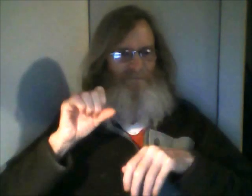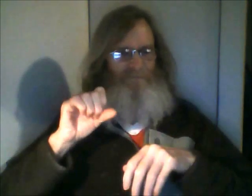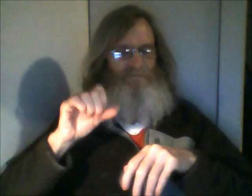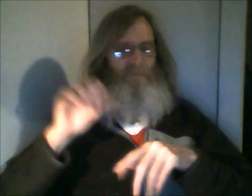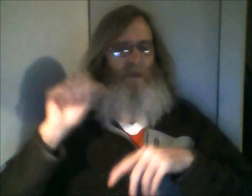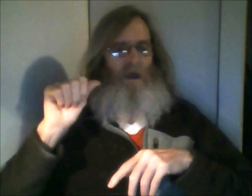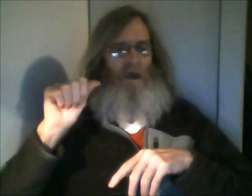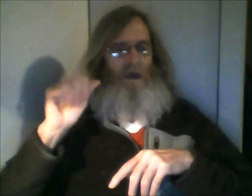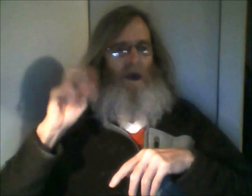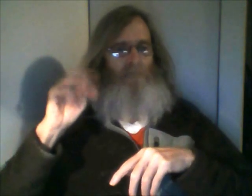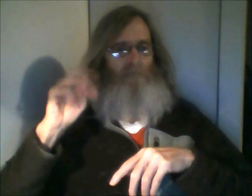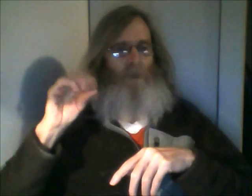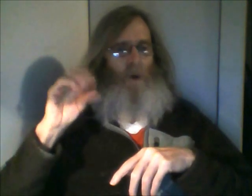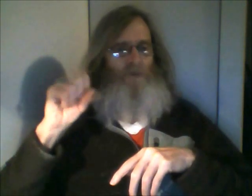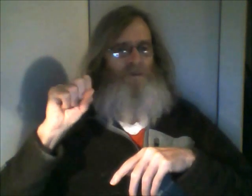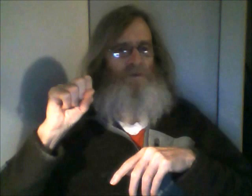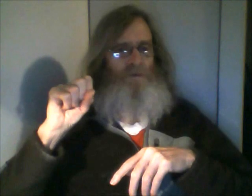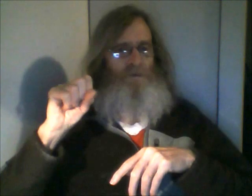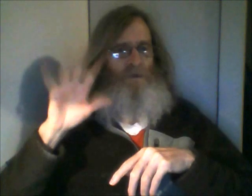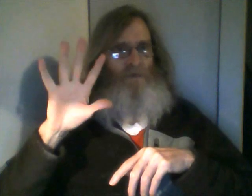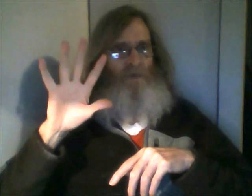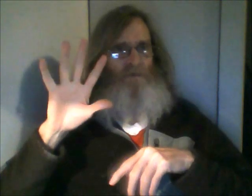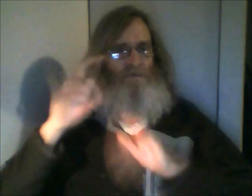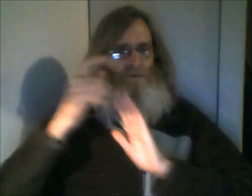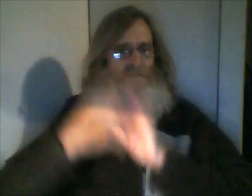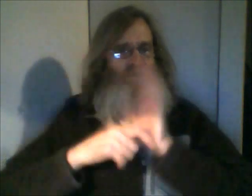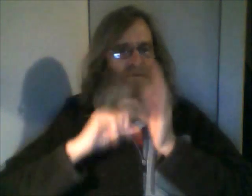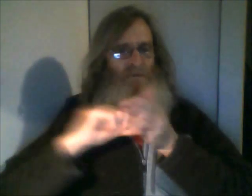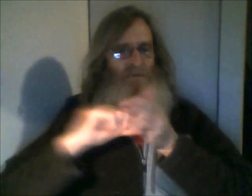components used in modern lighting fixtures.